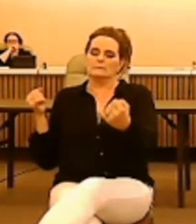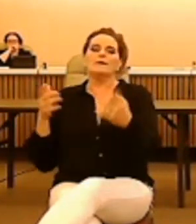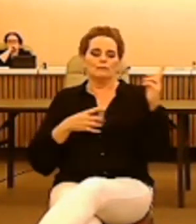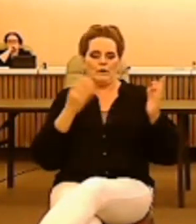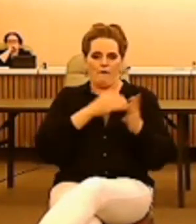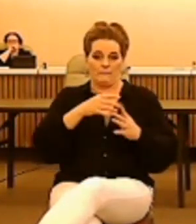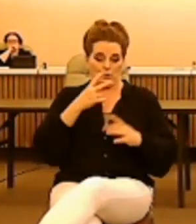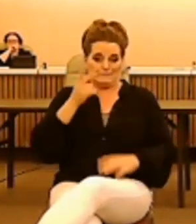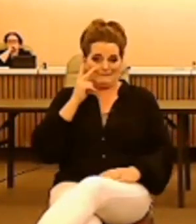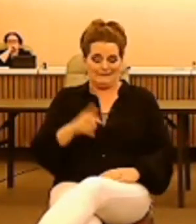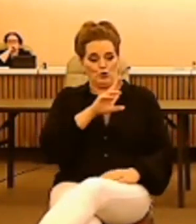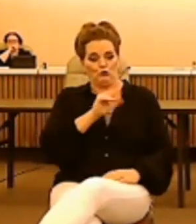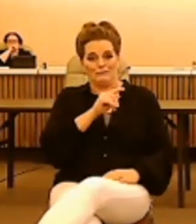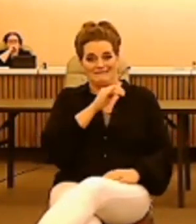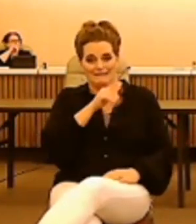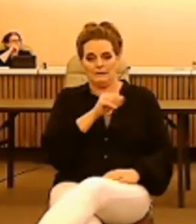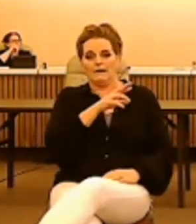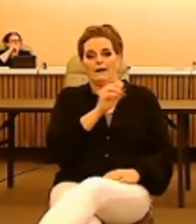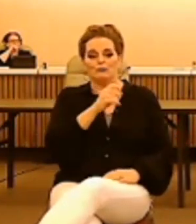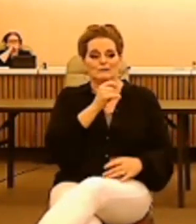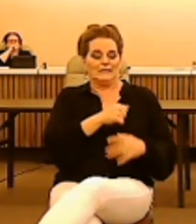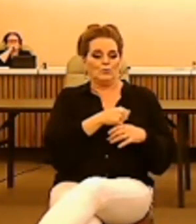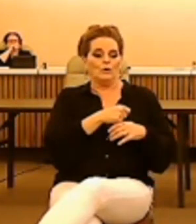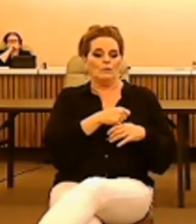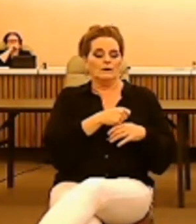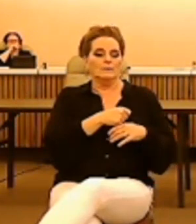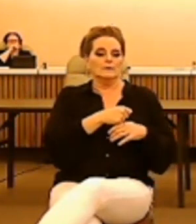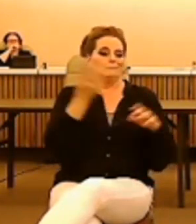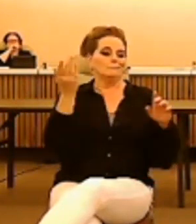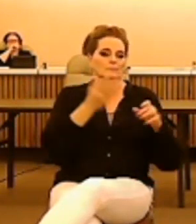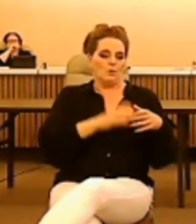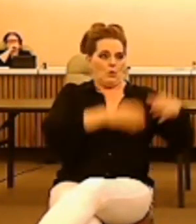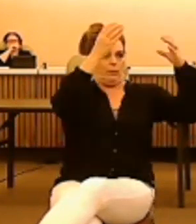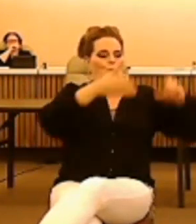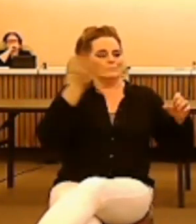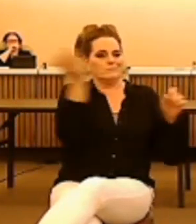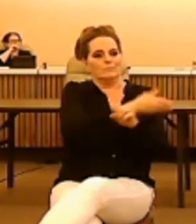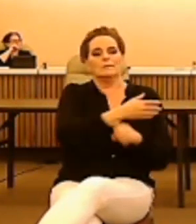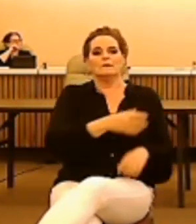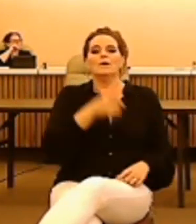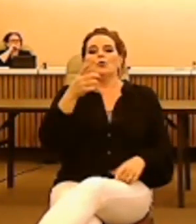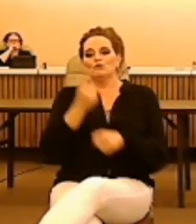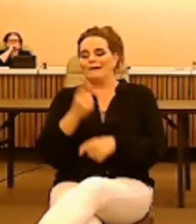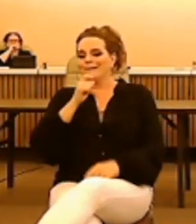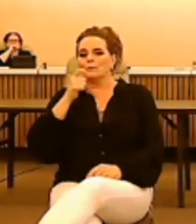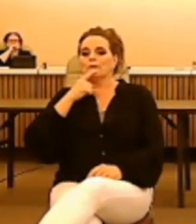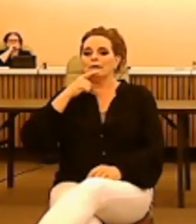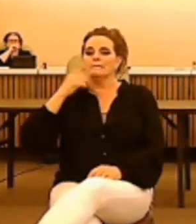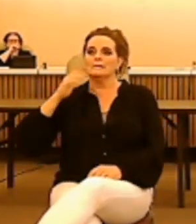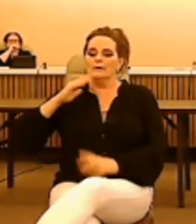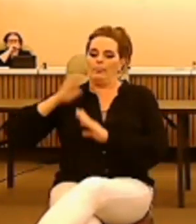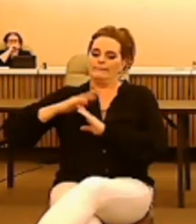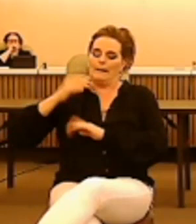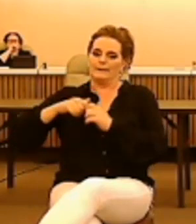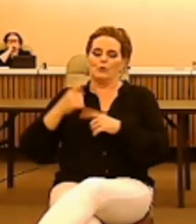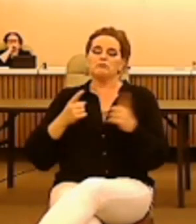the utility company will come and lop the top of the old poles off. Yeah, they're so all that lopped yeah, off. yeah. They don't need the upper part anymore. Okay, we'll follow